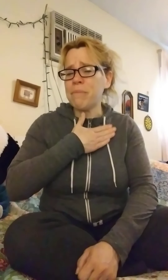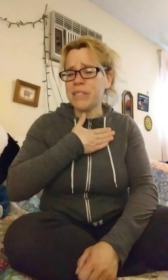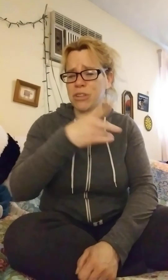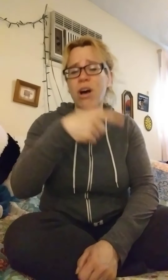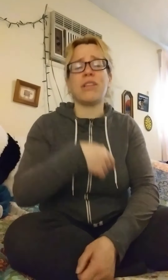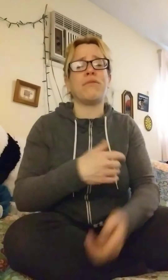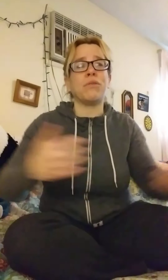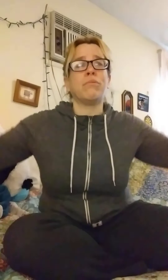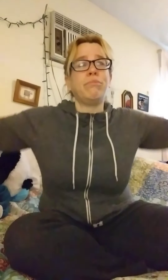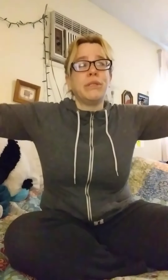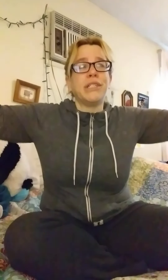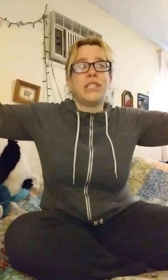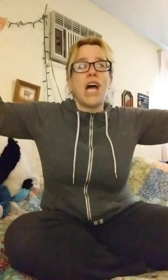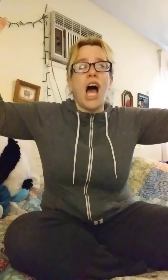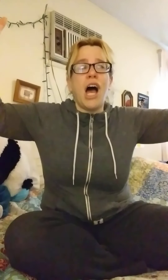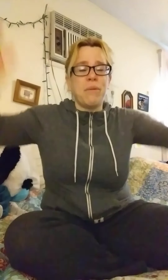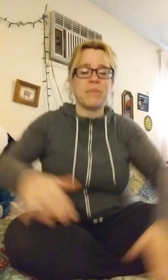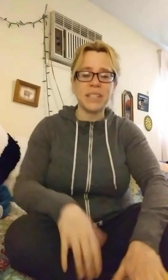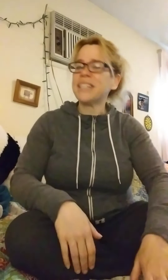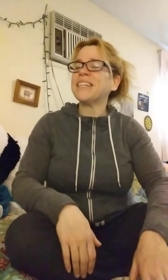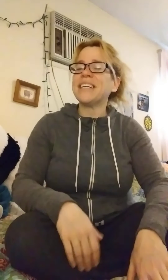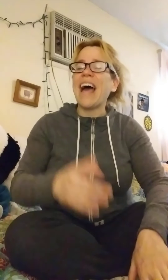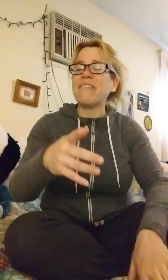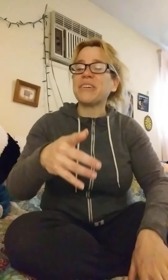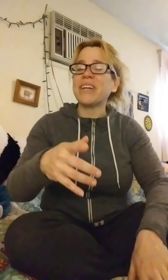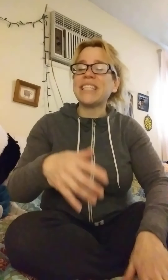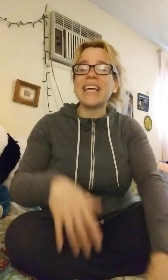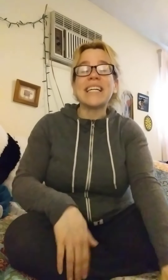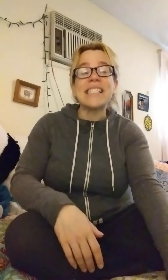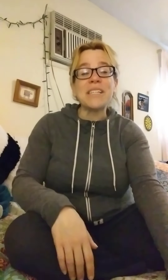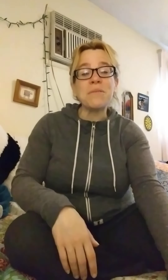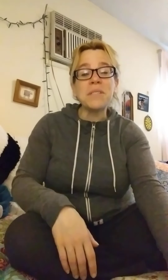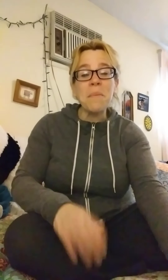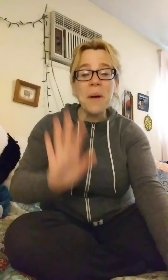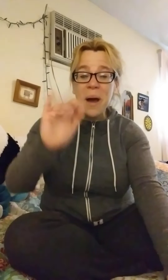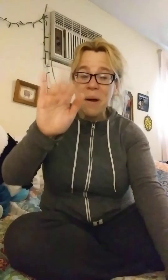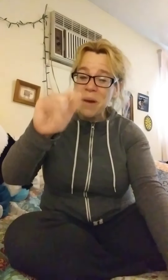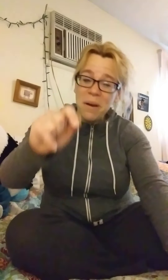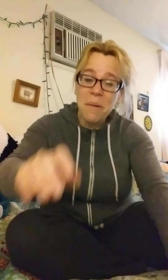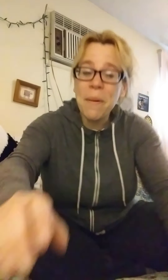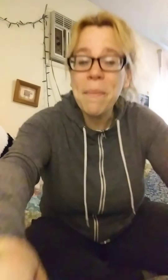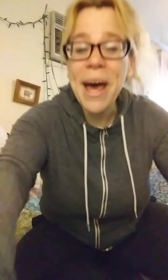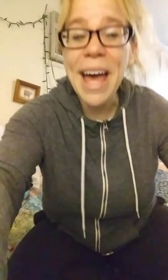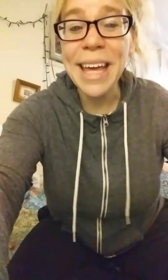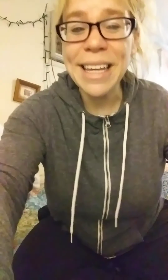miss all of you big time. Have a great day and I'll see you tomorrow. Bye-bye.